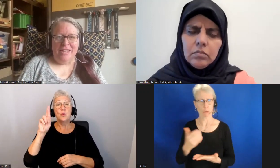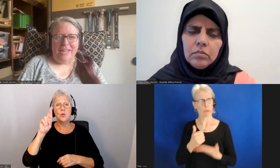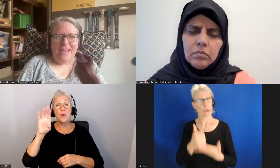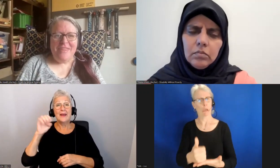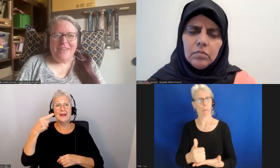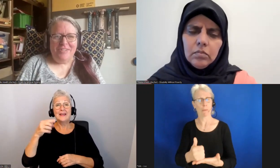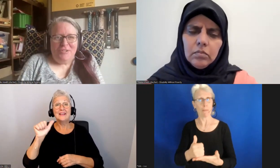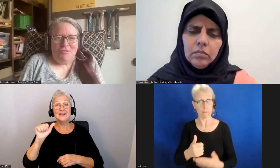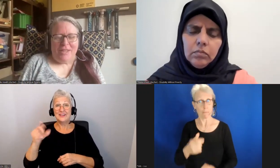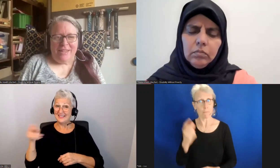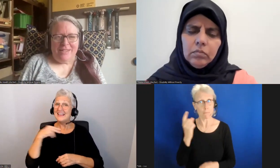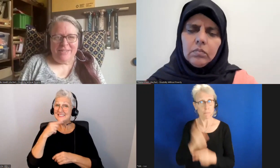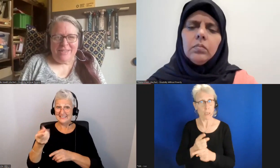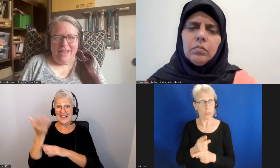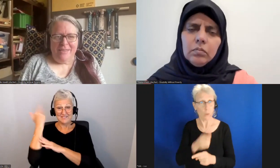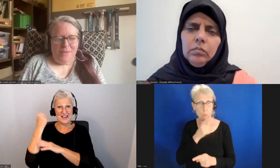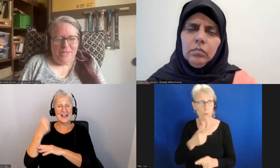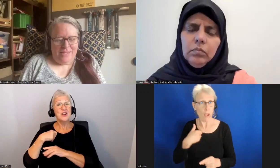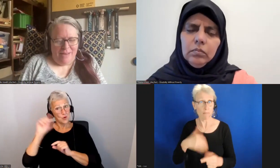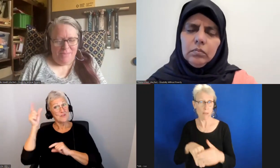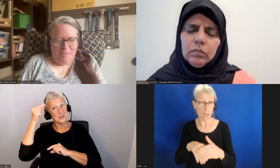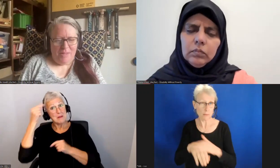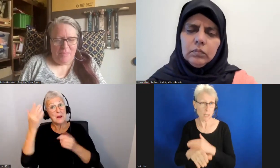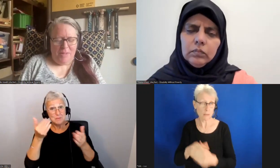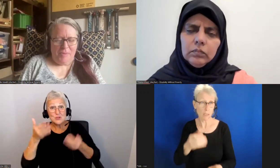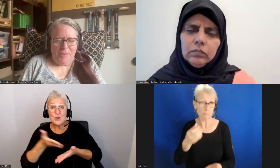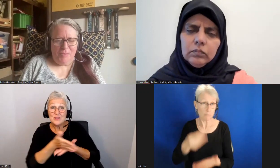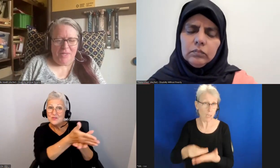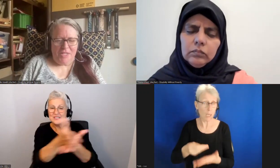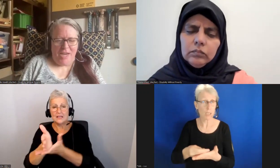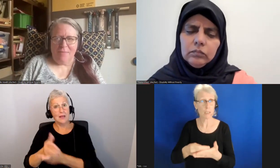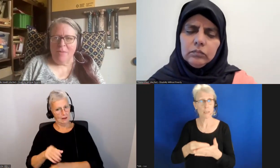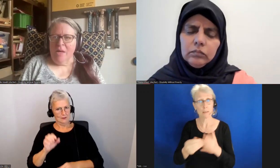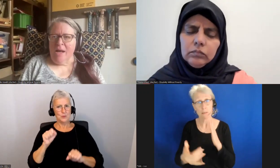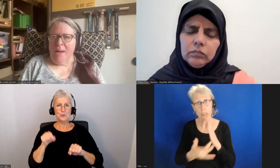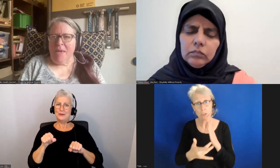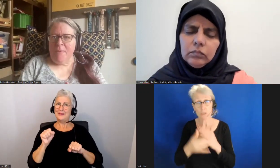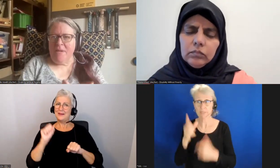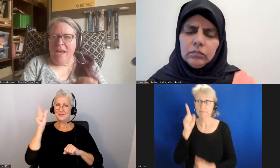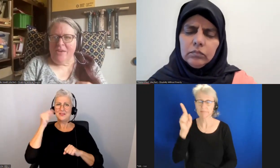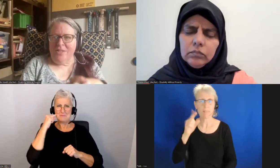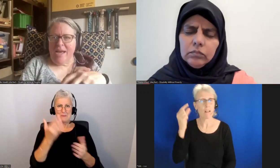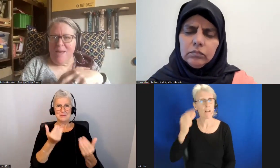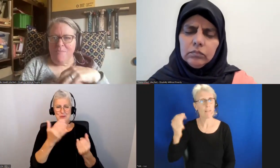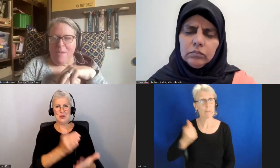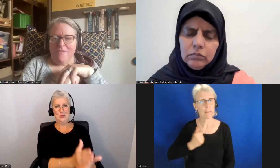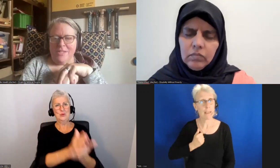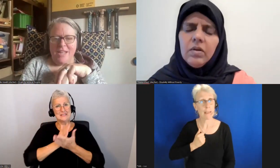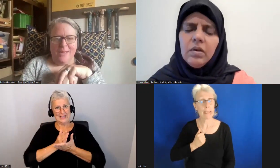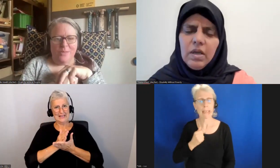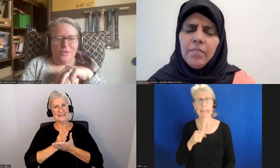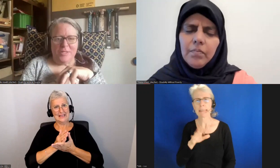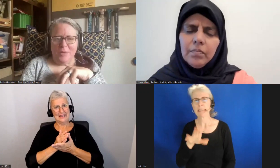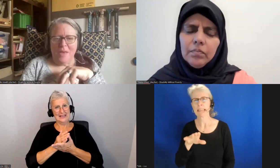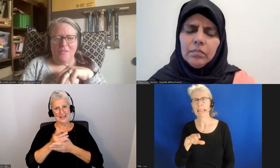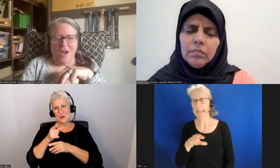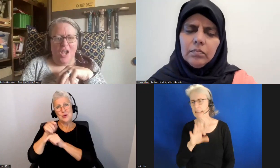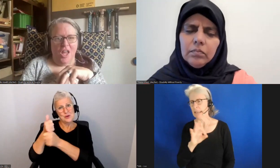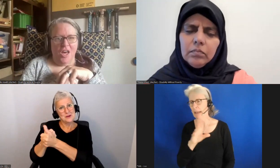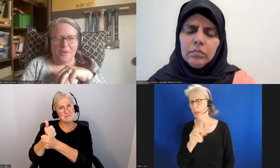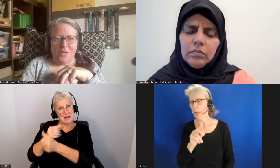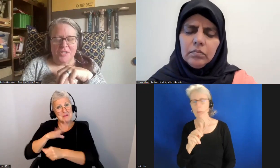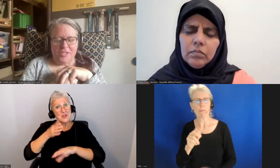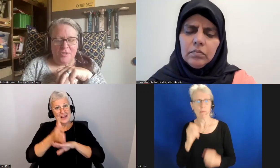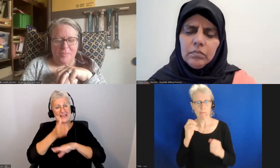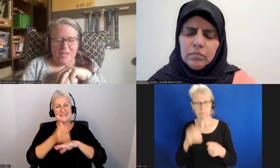resources in the country, and we need them to be the people that reach out. I'm keeping an eye on the time, Rabia. It's Yep. 9:30 and we have